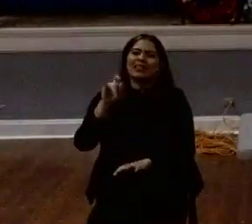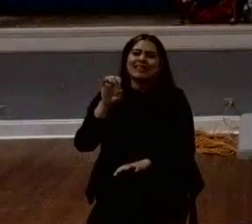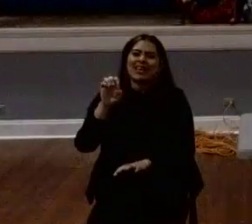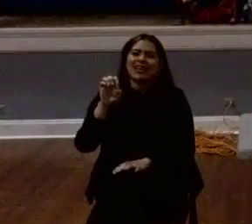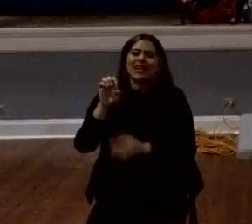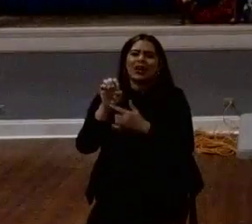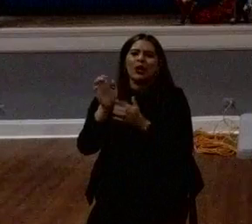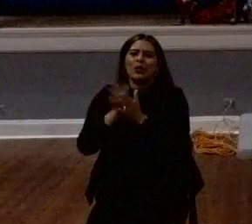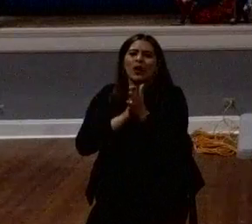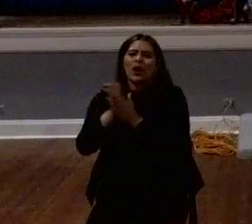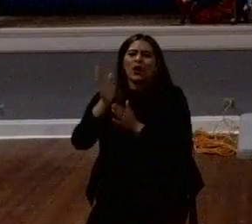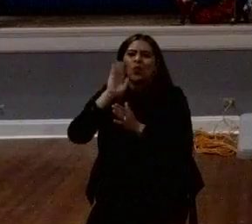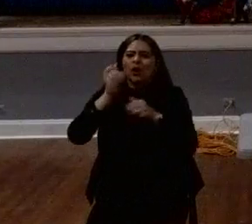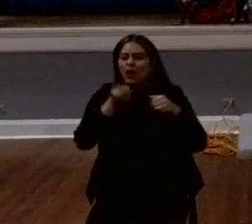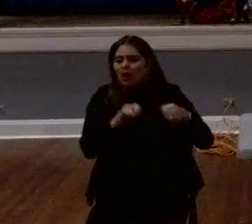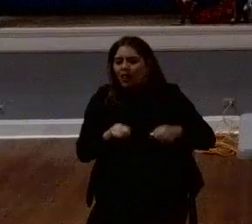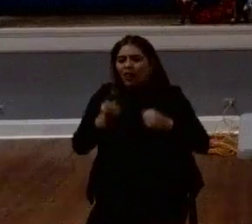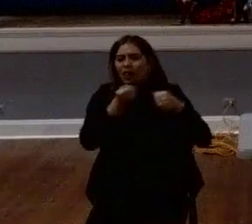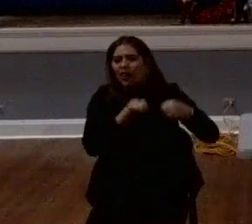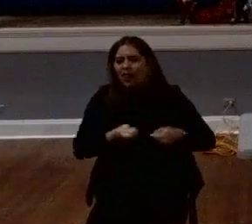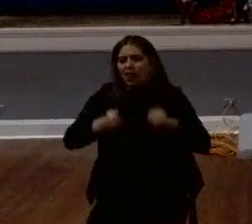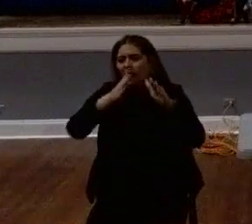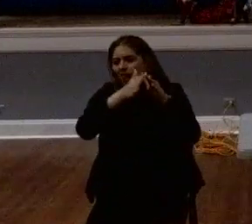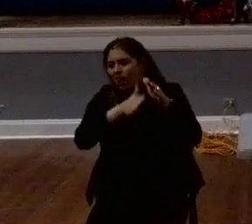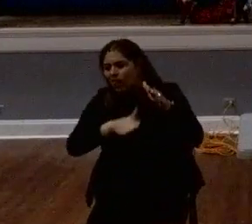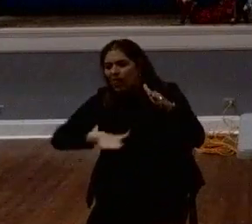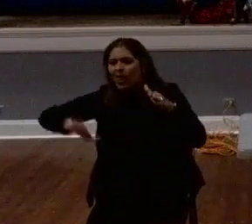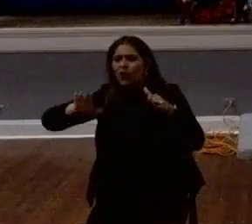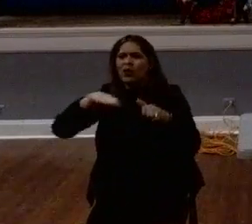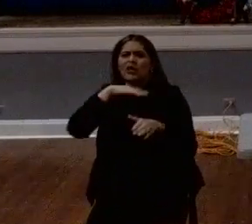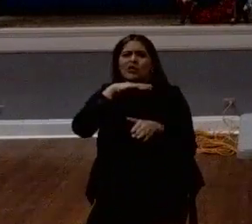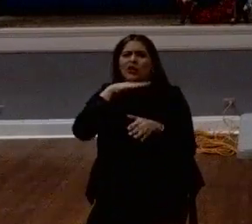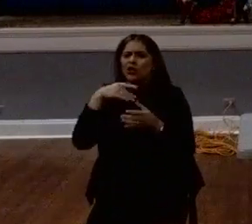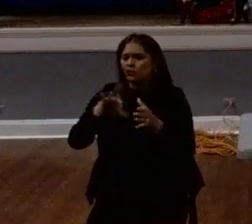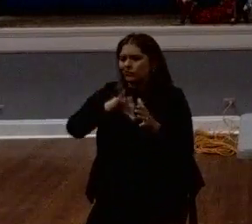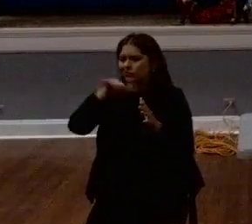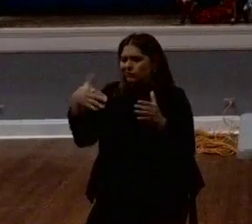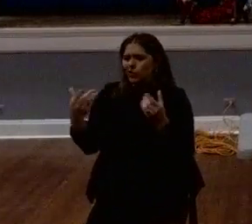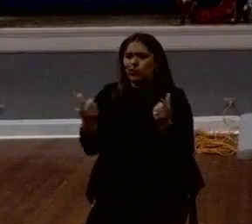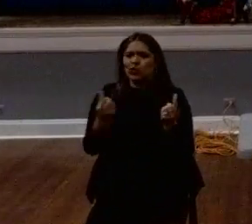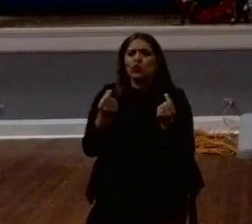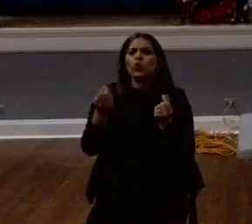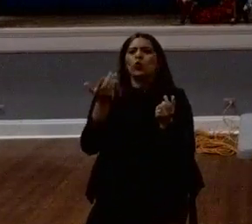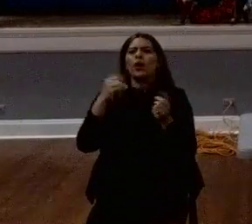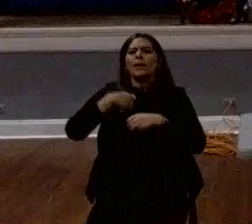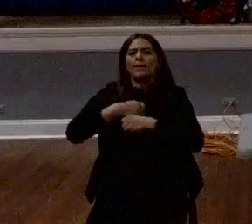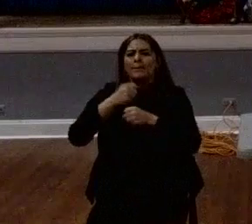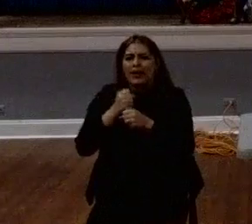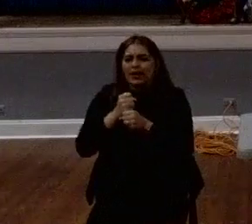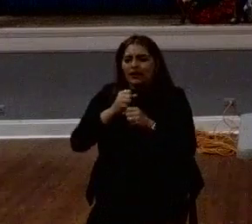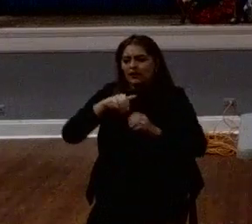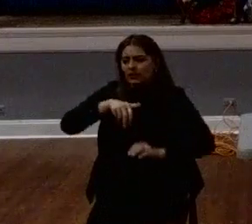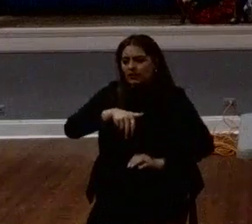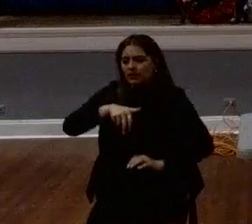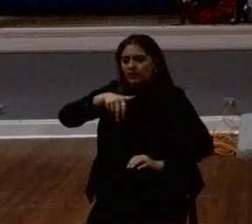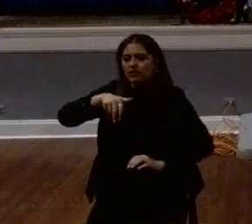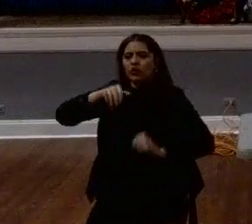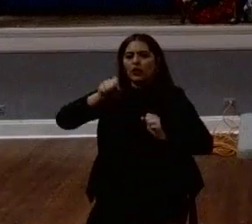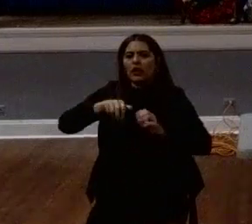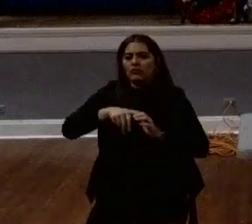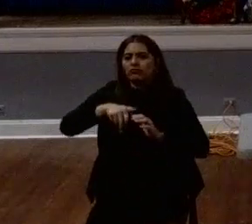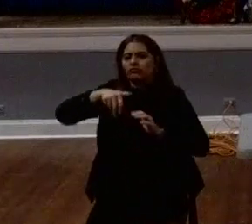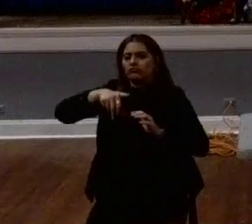dirt, and we try to balance that, not have to haul off dirt. So we use the dirt to start creating these landforms to pick up, to